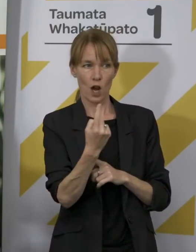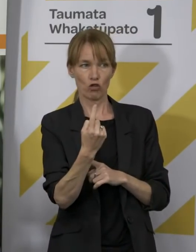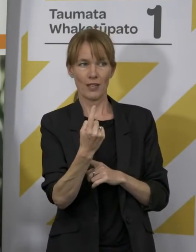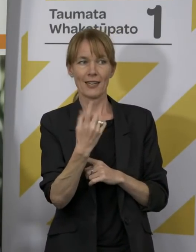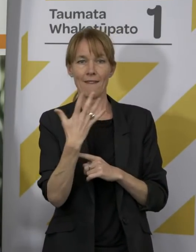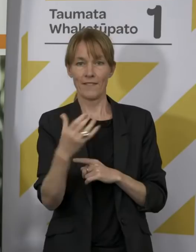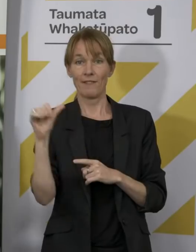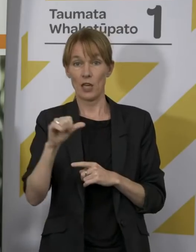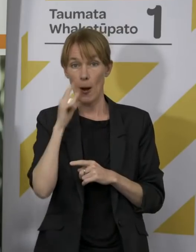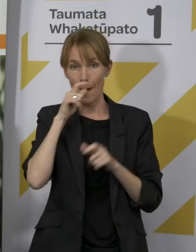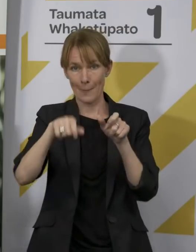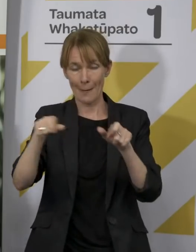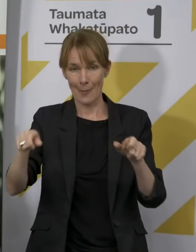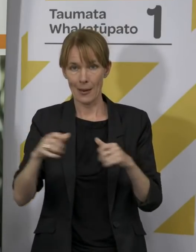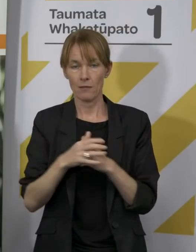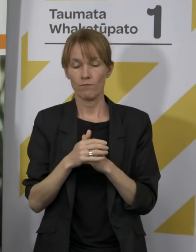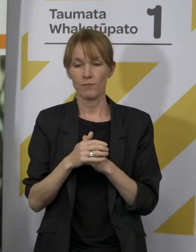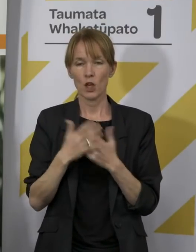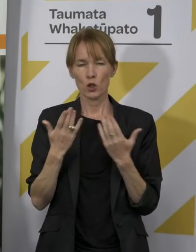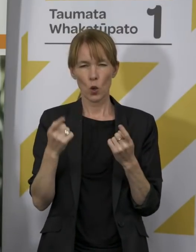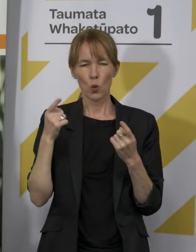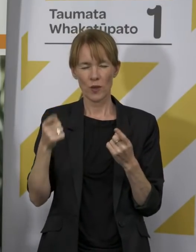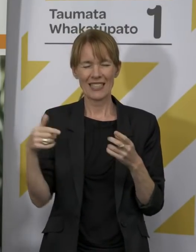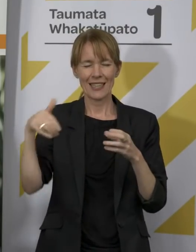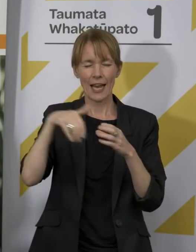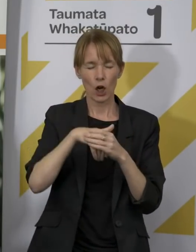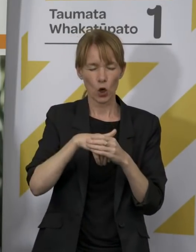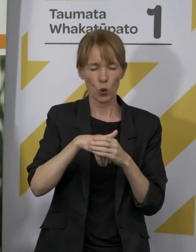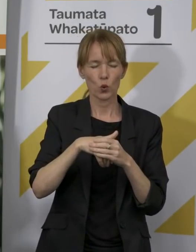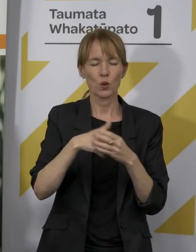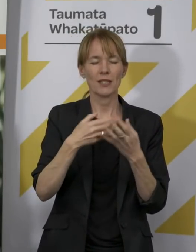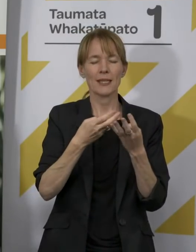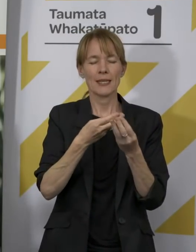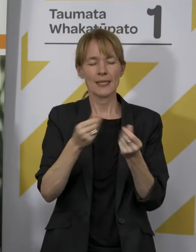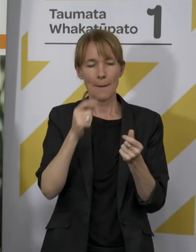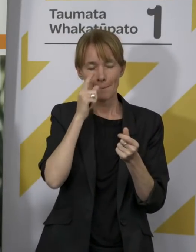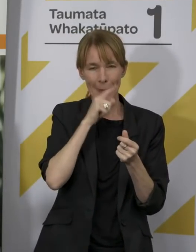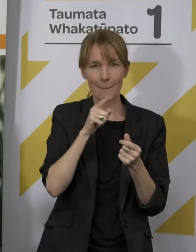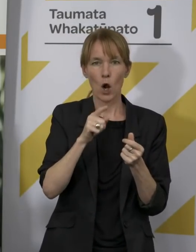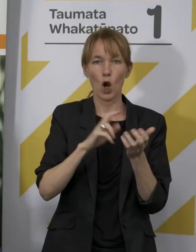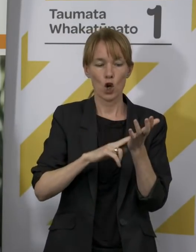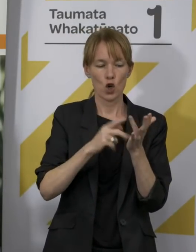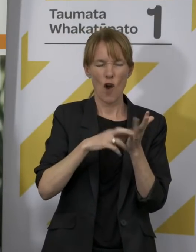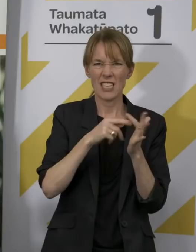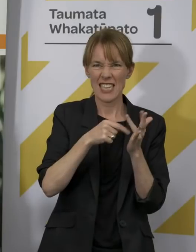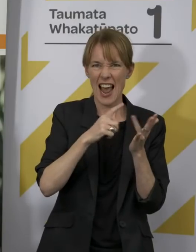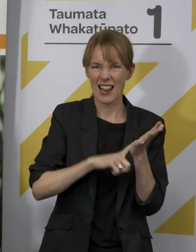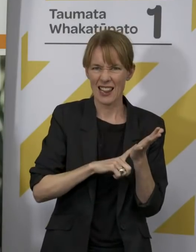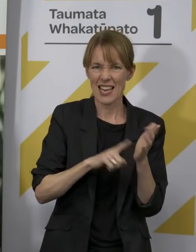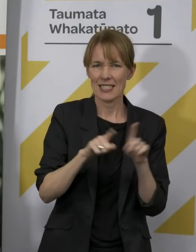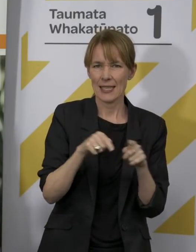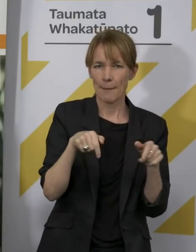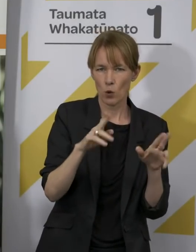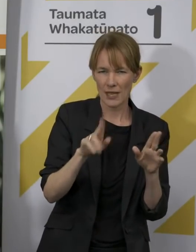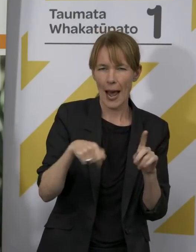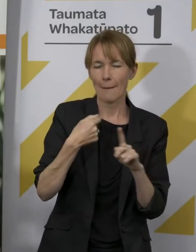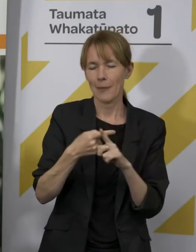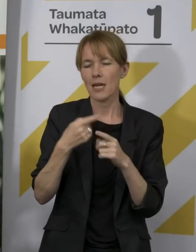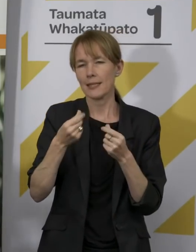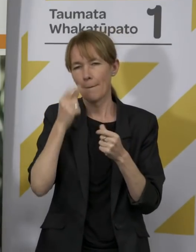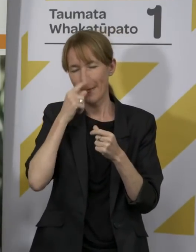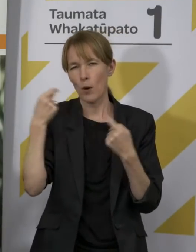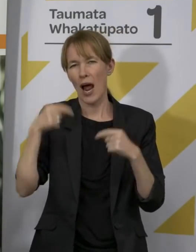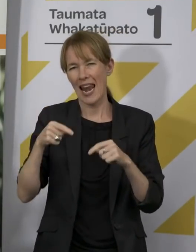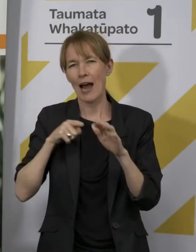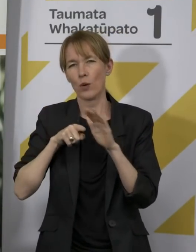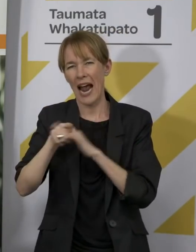had exemptions and the people who were at the Novotel for some of that period. As you will recognise, the dates don't quite match. The Novotel